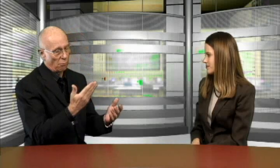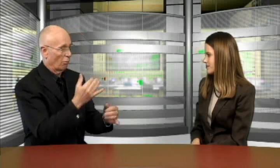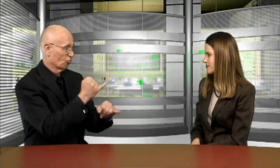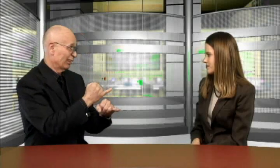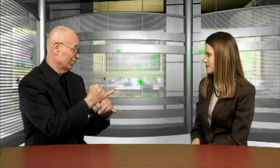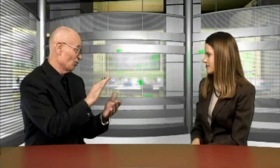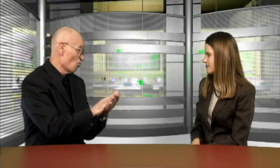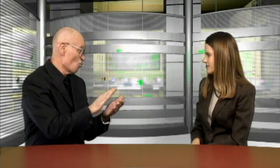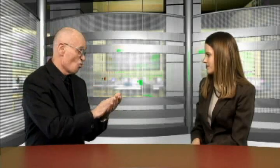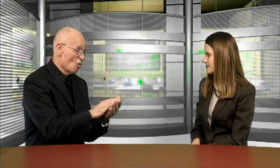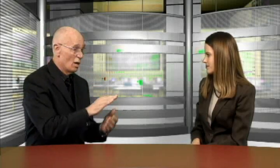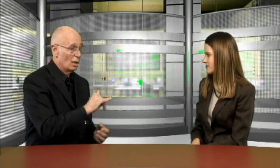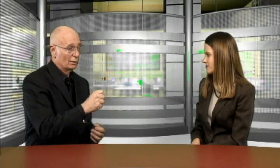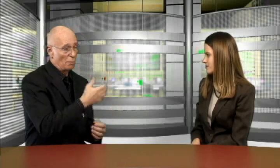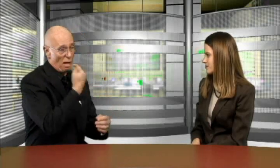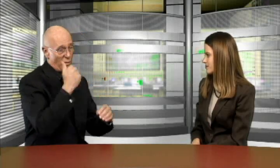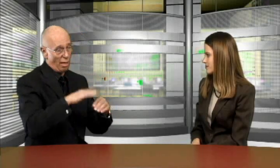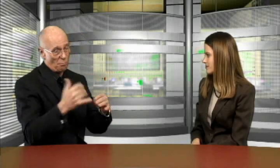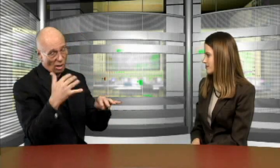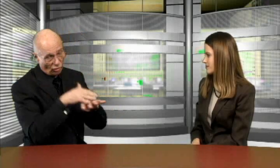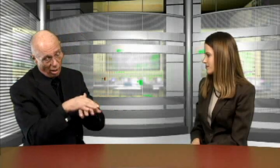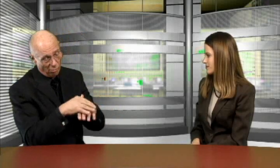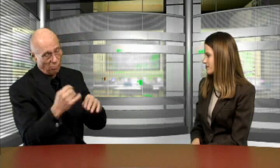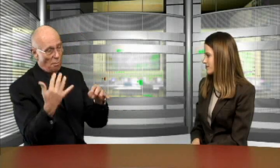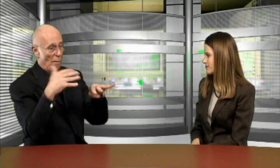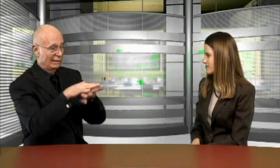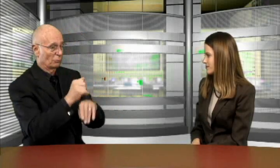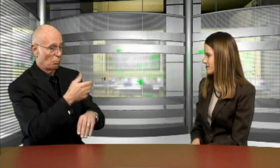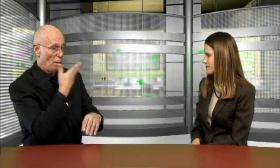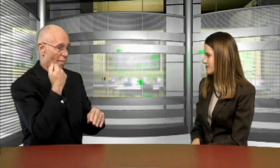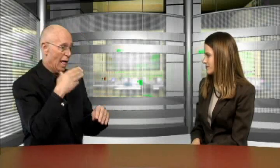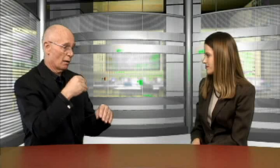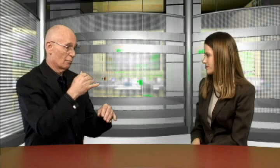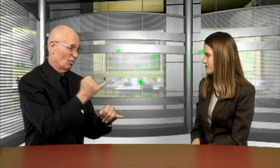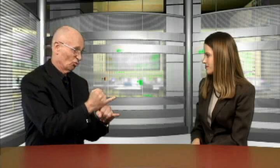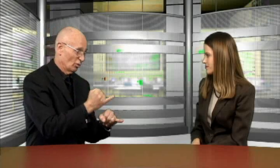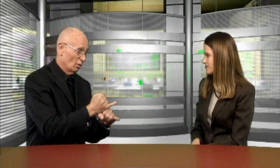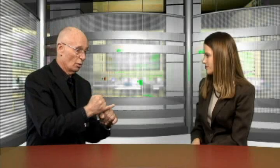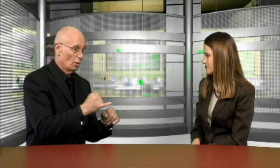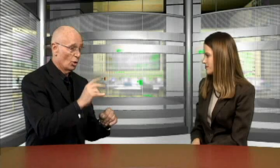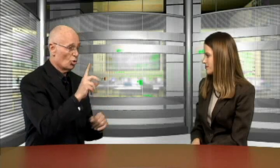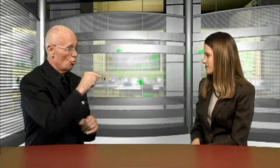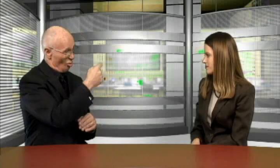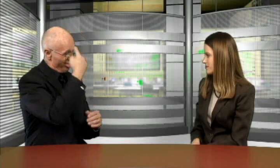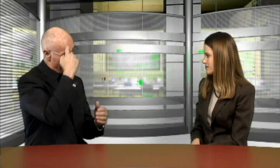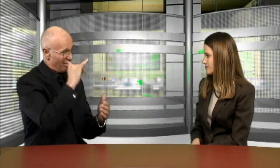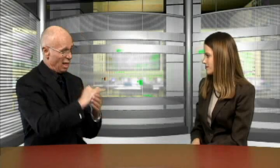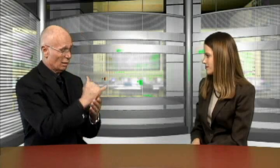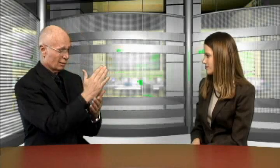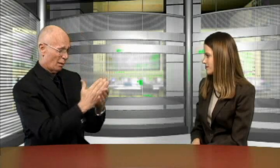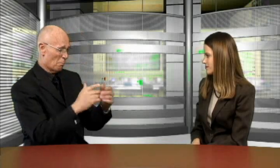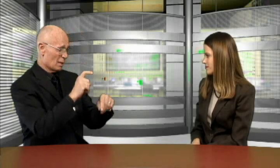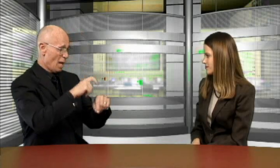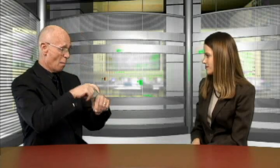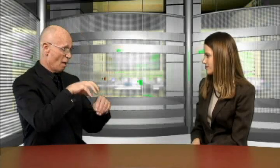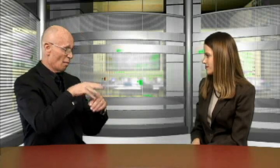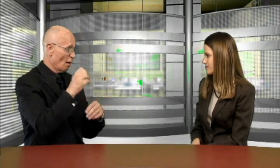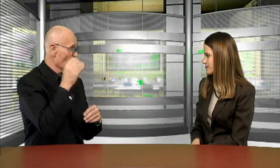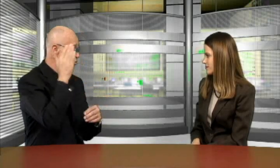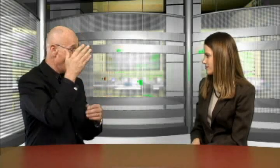say that the residential school is better than mainstreaming is better than residential school. Do you think that sometime